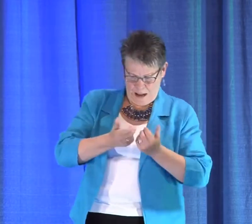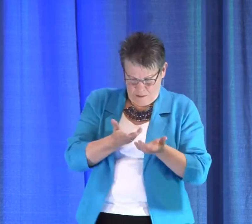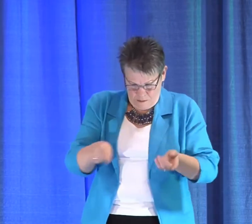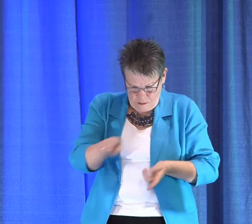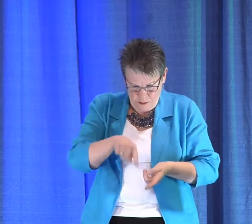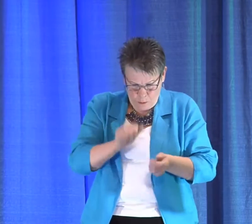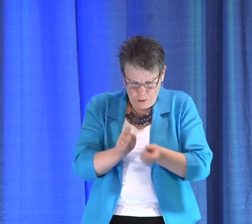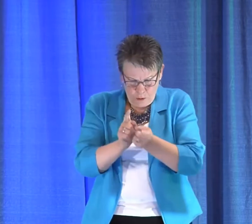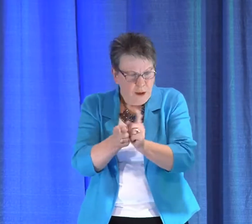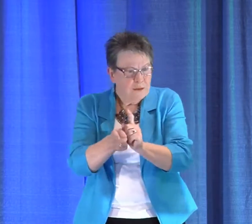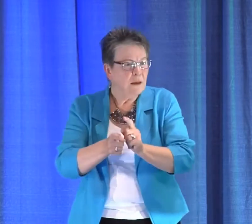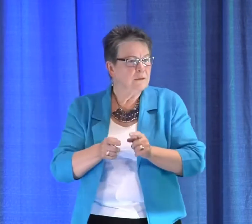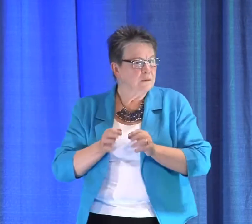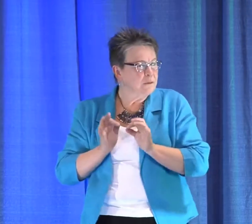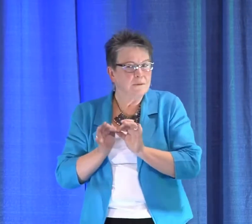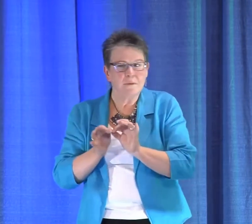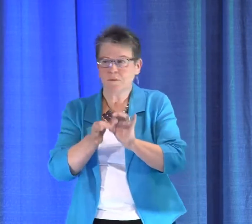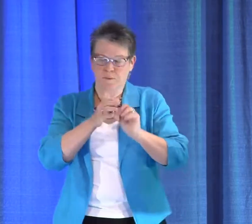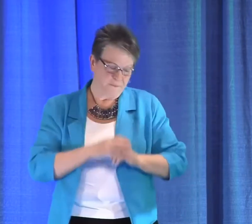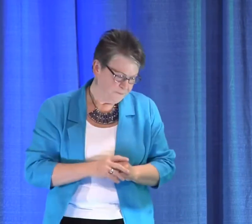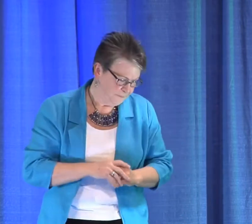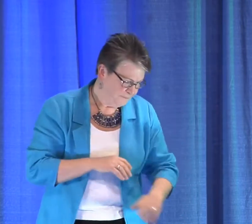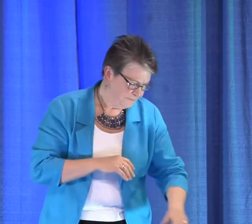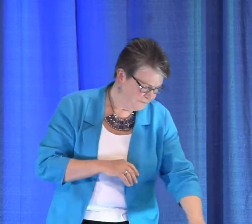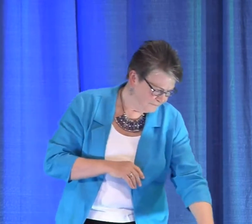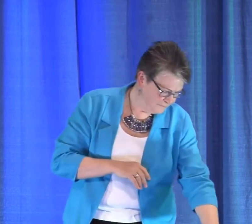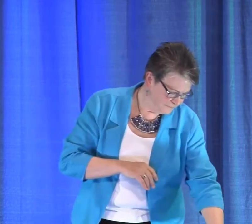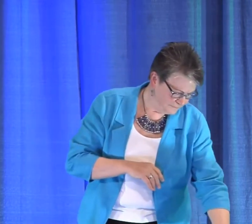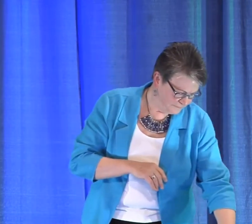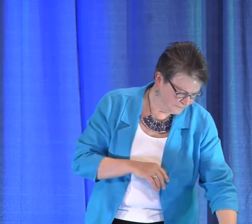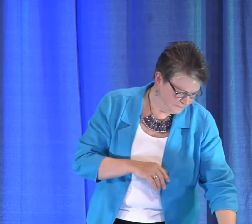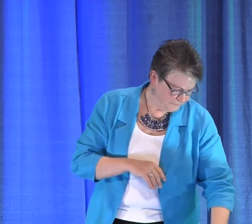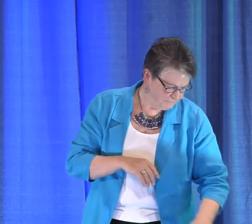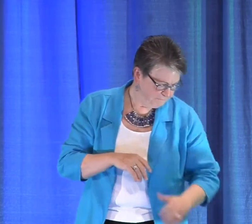That's what will give us the strength to continue in this field.